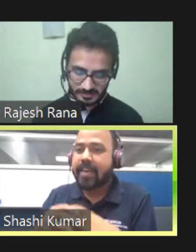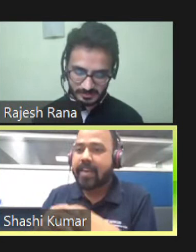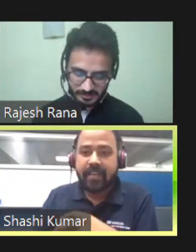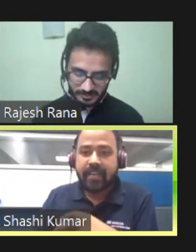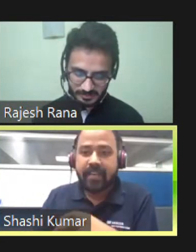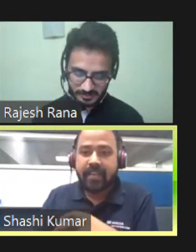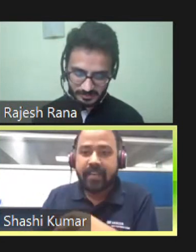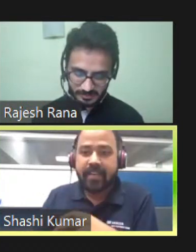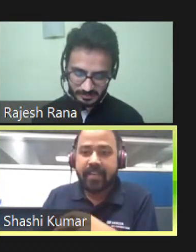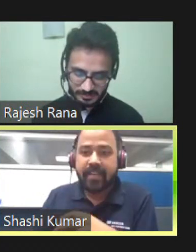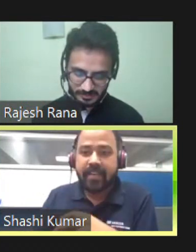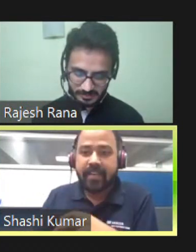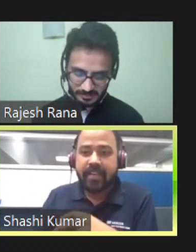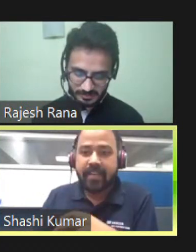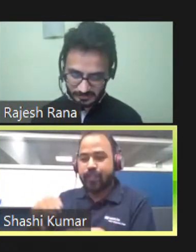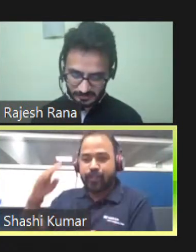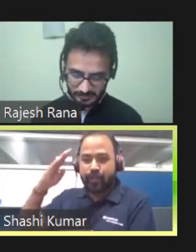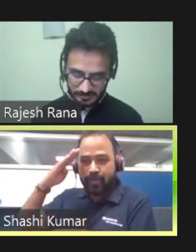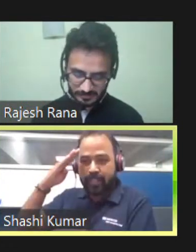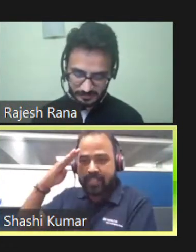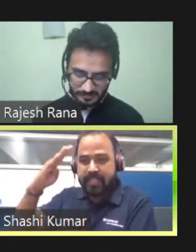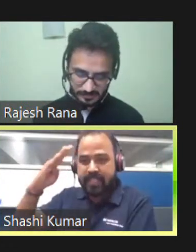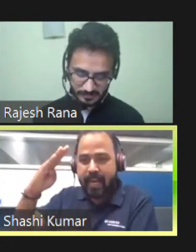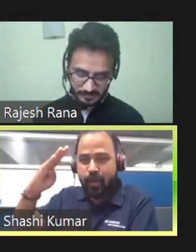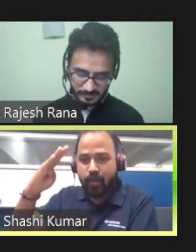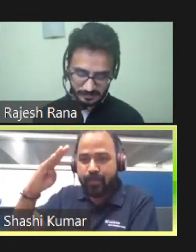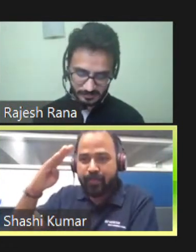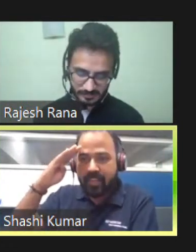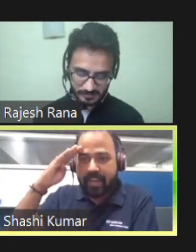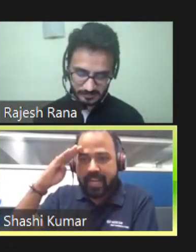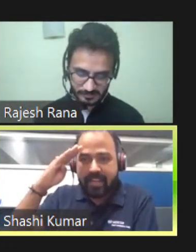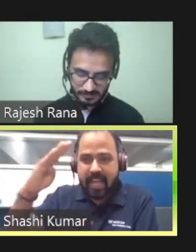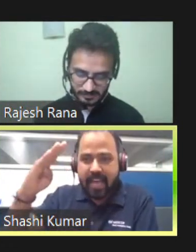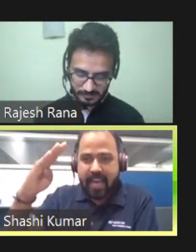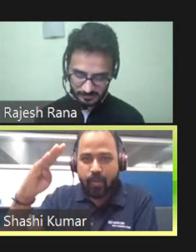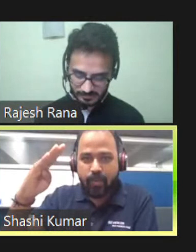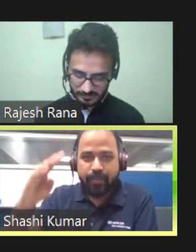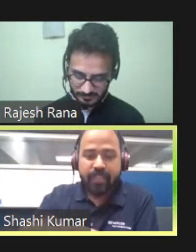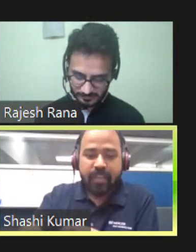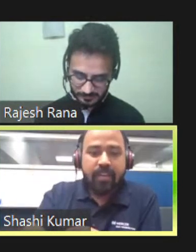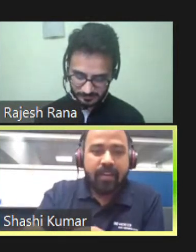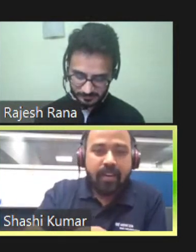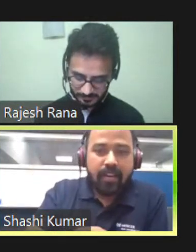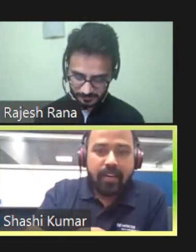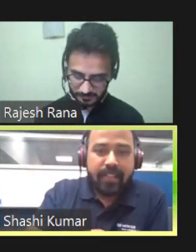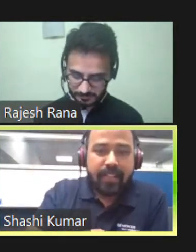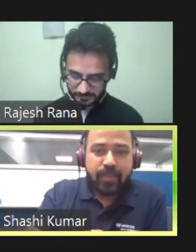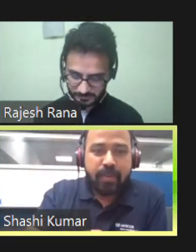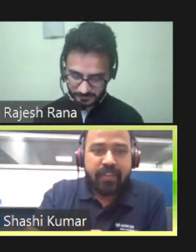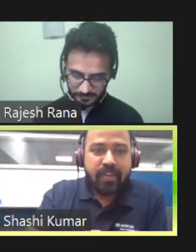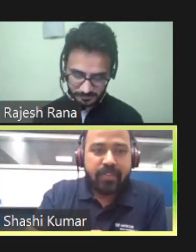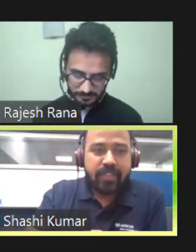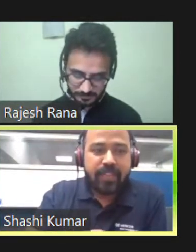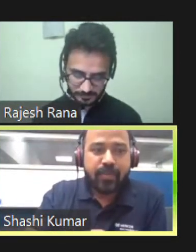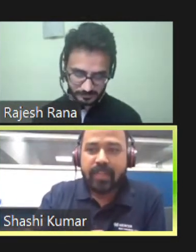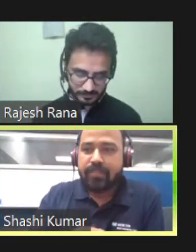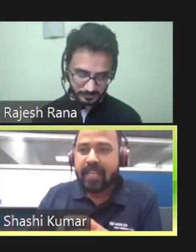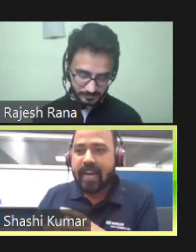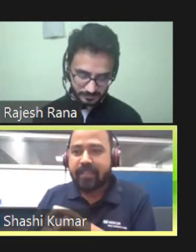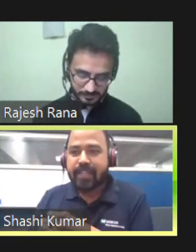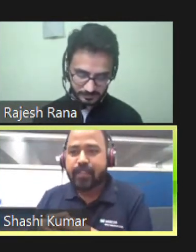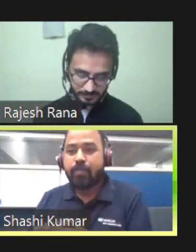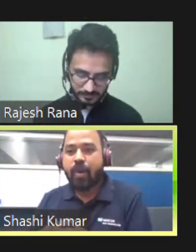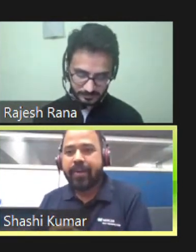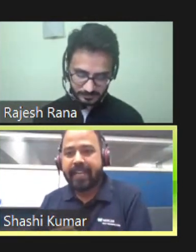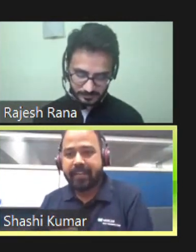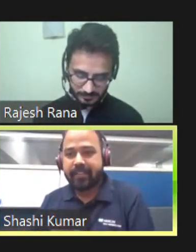are hearing and speech impaired, right? So this is hello, right? Hello. Okay, so moving on to the next word we